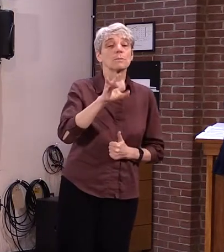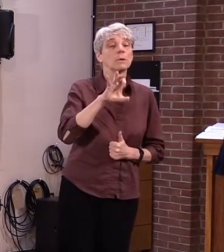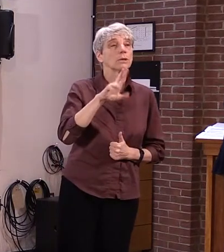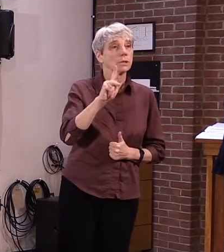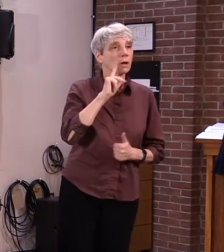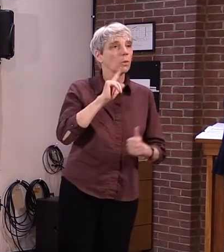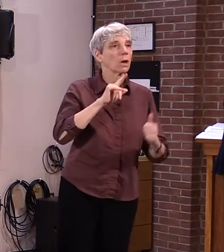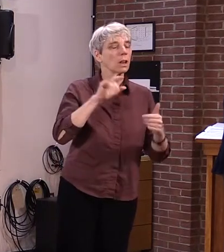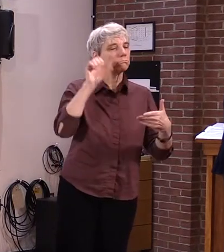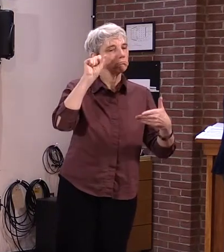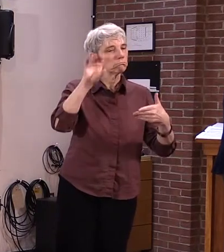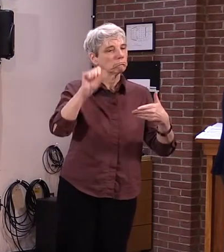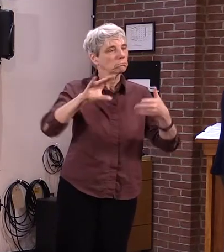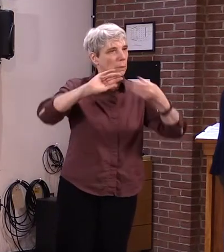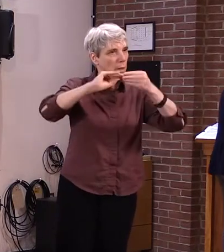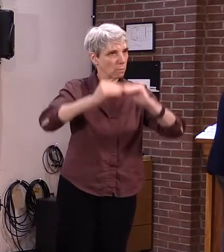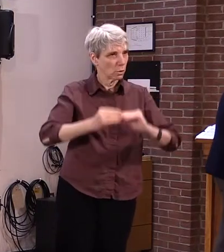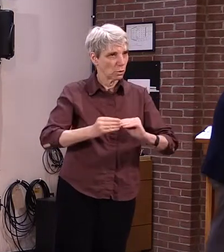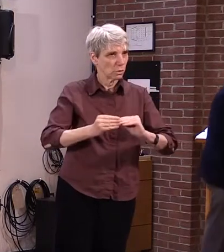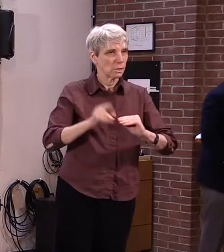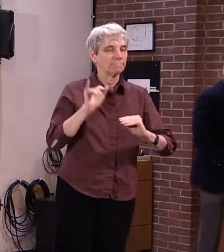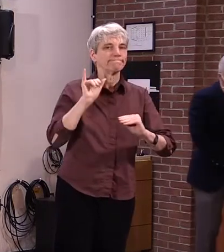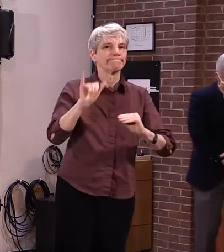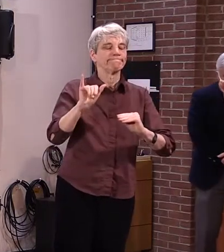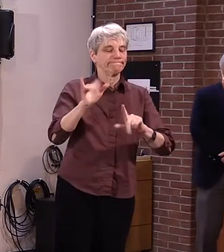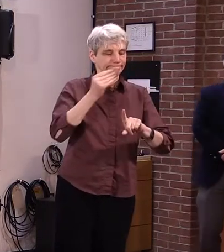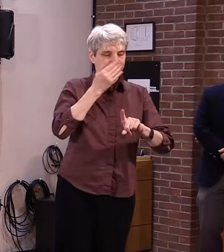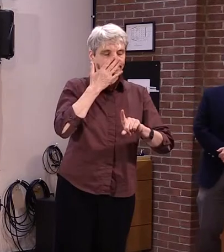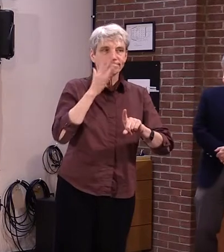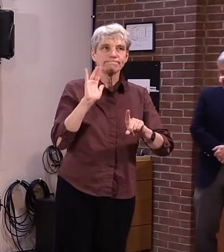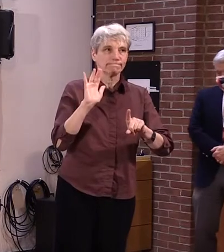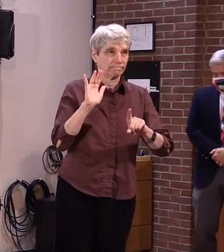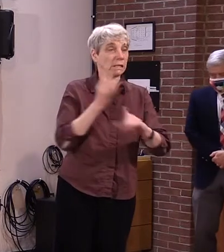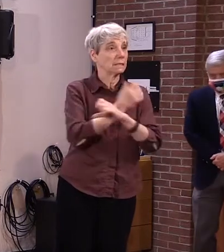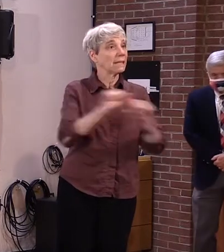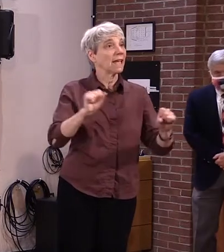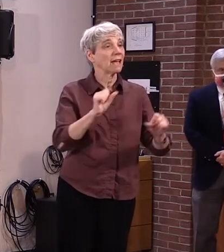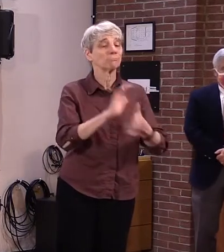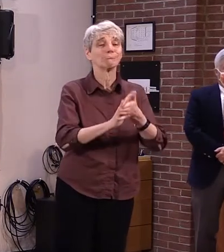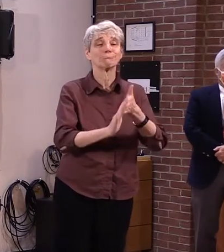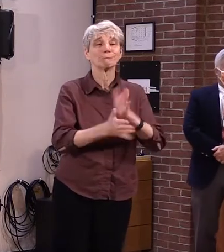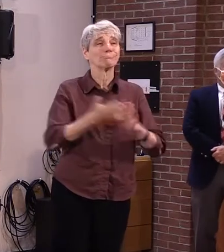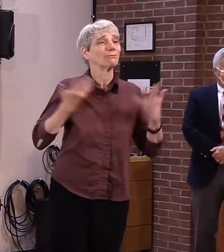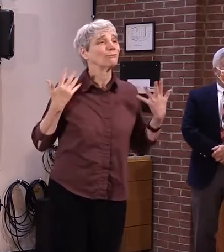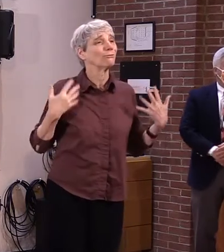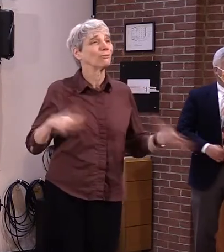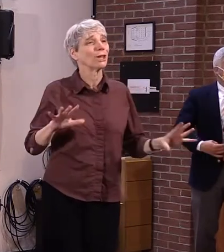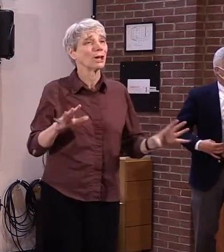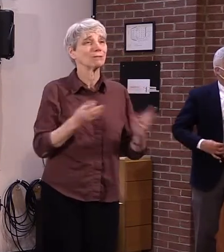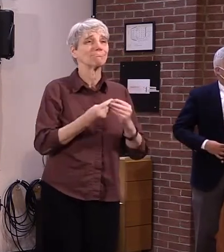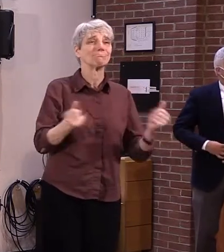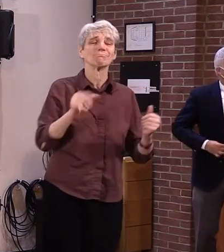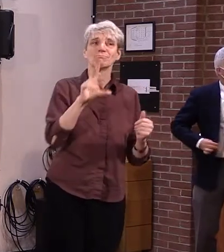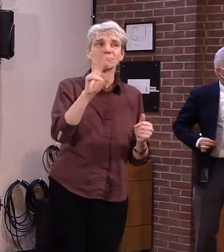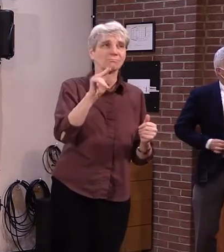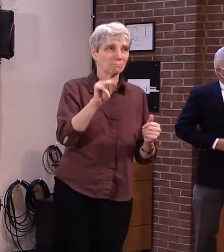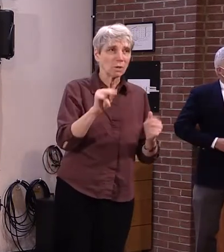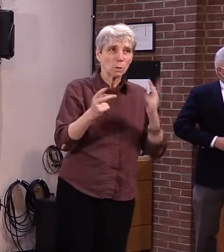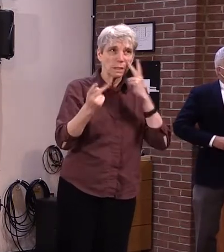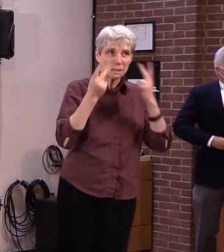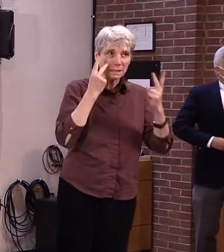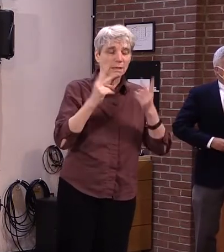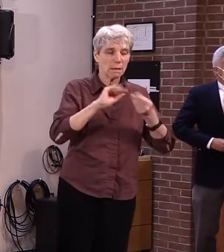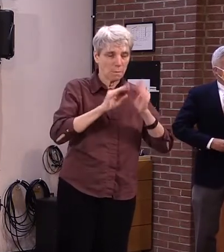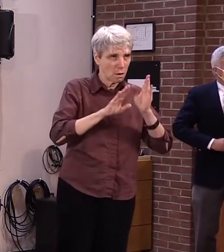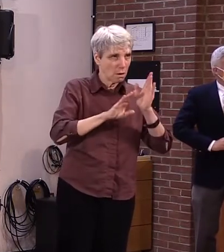it's a reminder that we're not out of the woods yet. Because as cases continue to rise throughout the region,